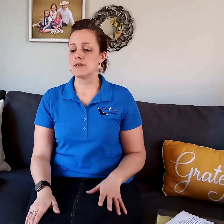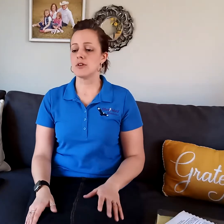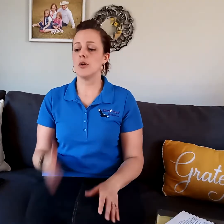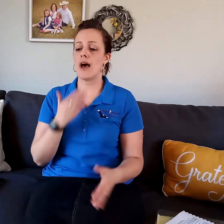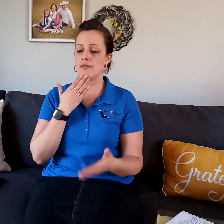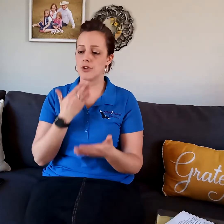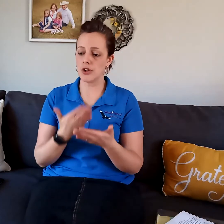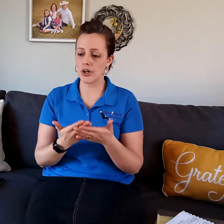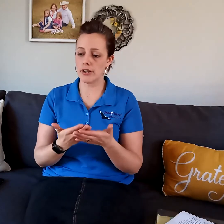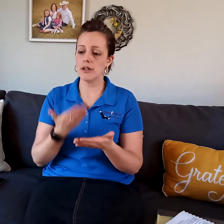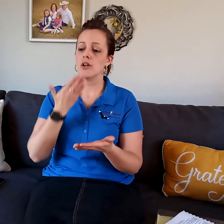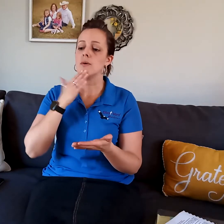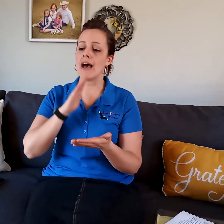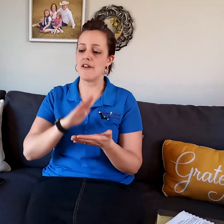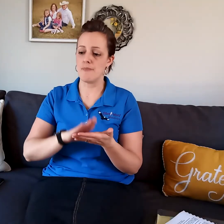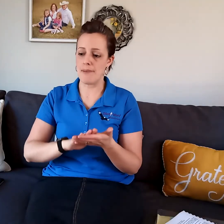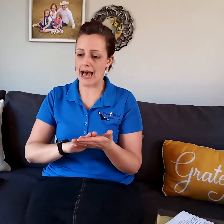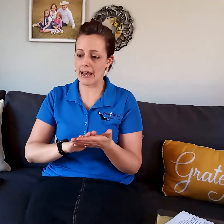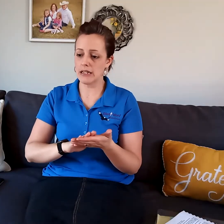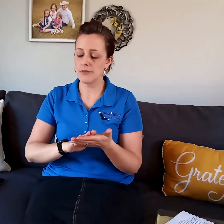So you have good, you have bad.